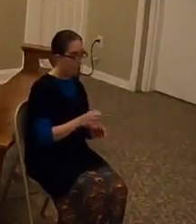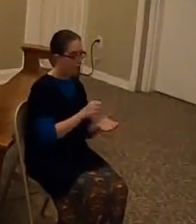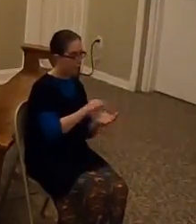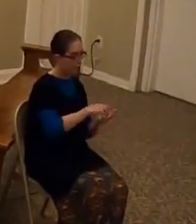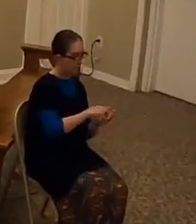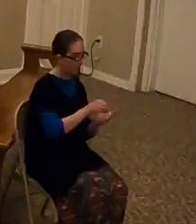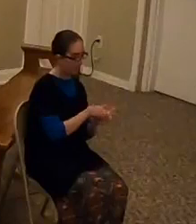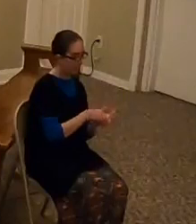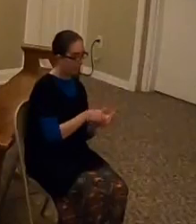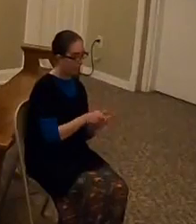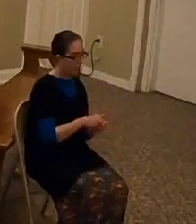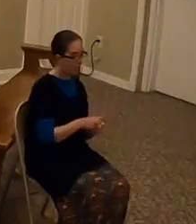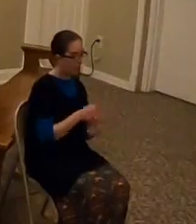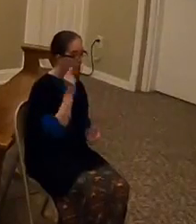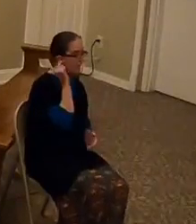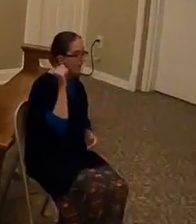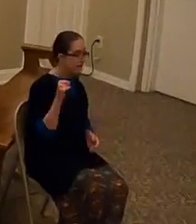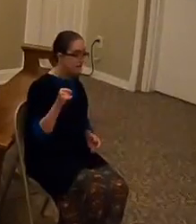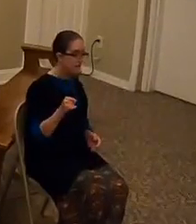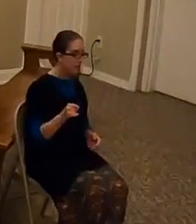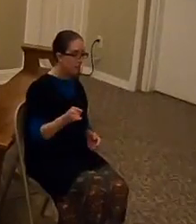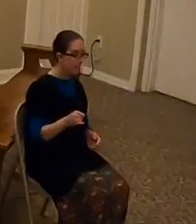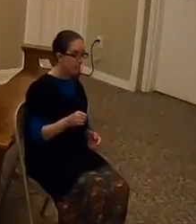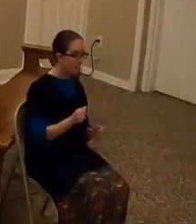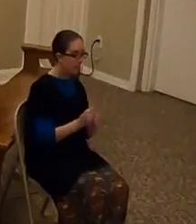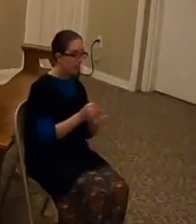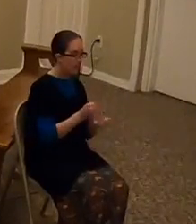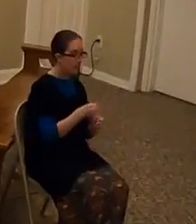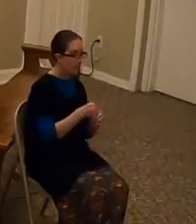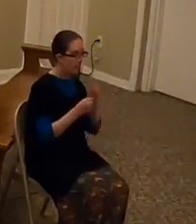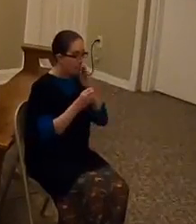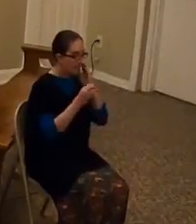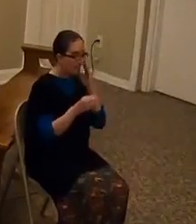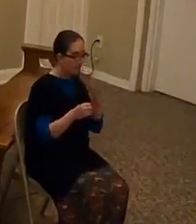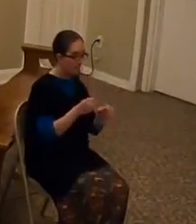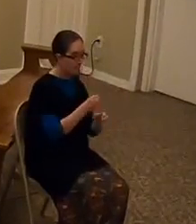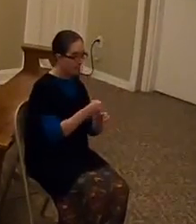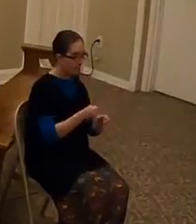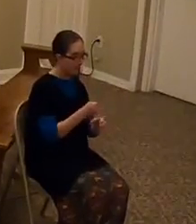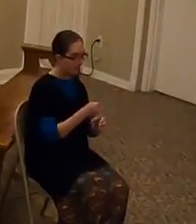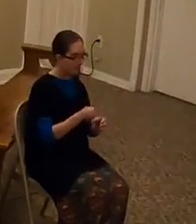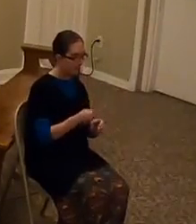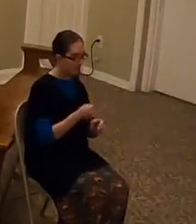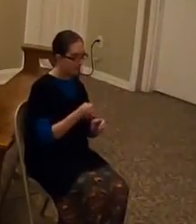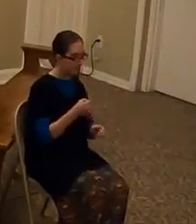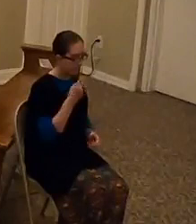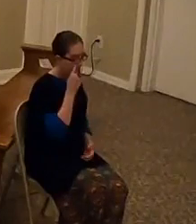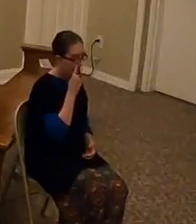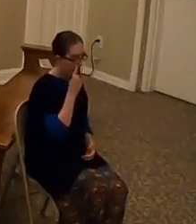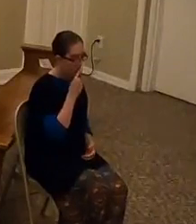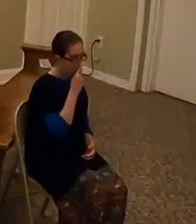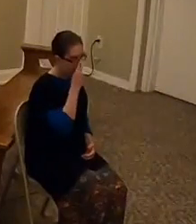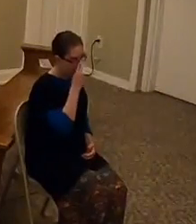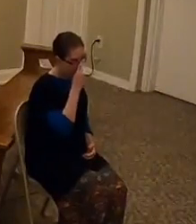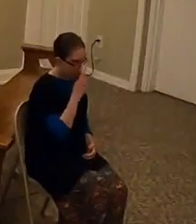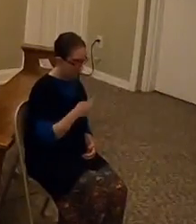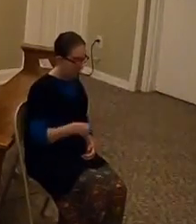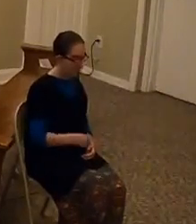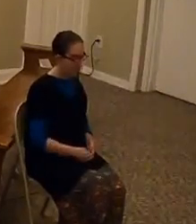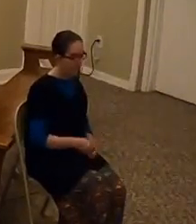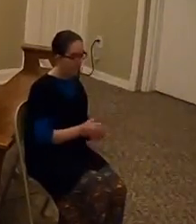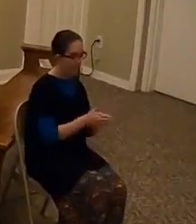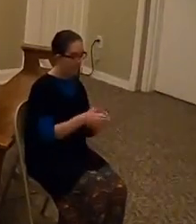tray. And I got my little silver pot with the coffee in it. And there's the creamer. And, you know, that's fresh cream from the cow. And you